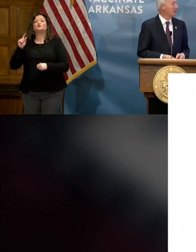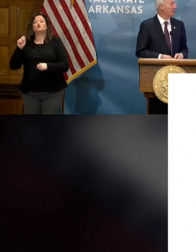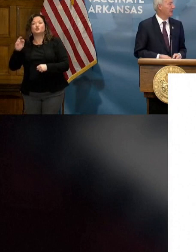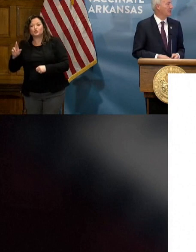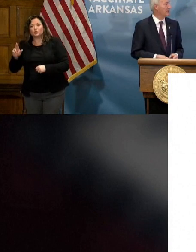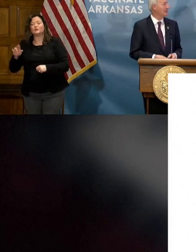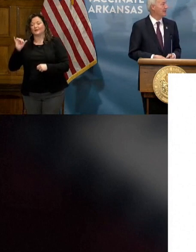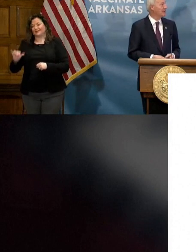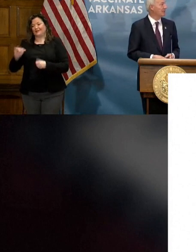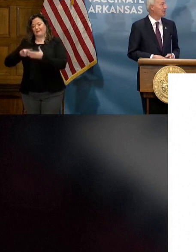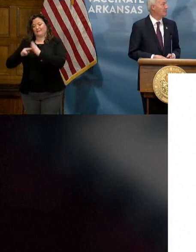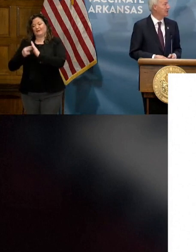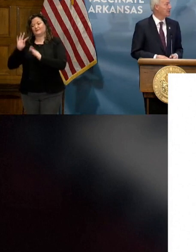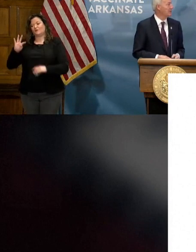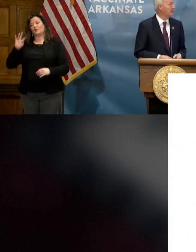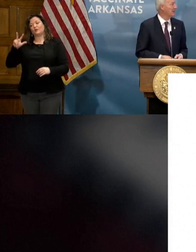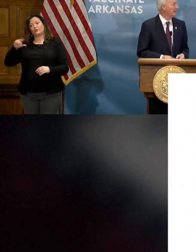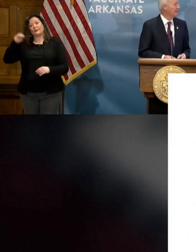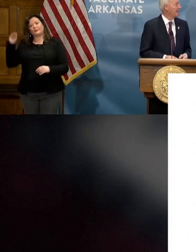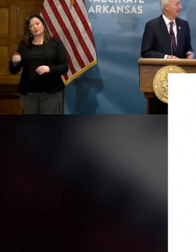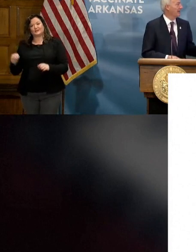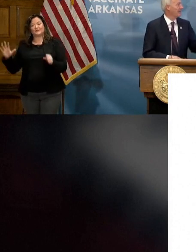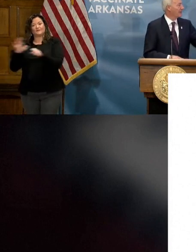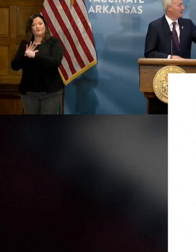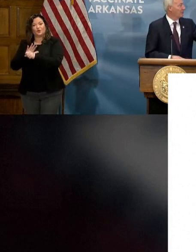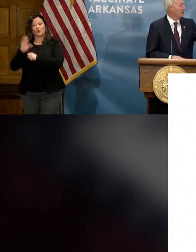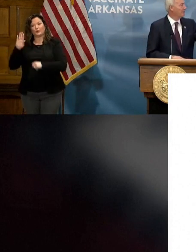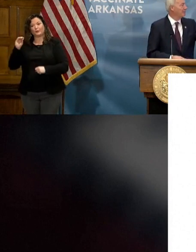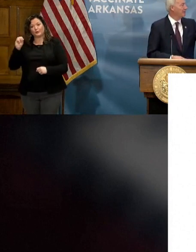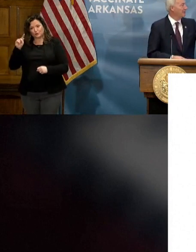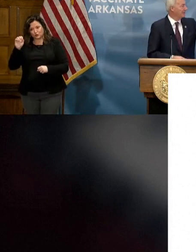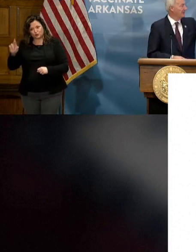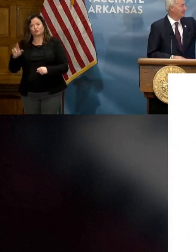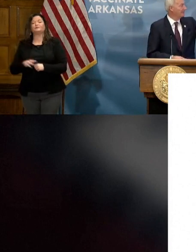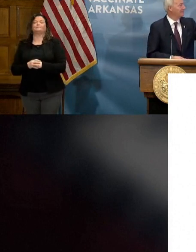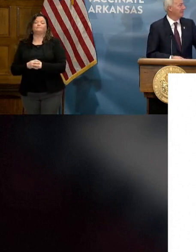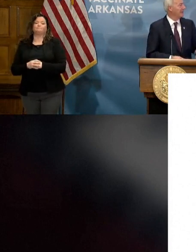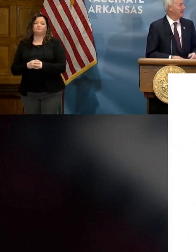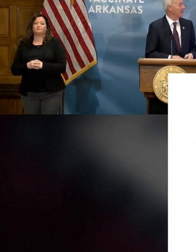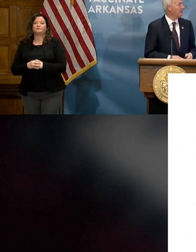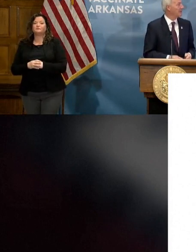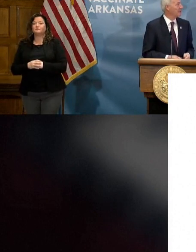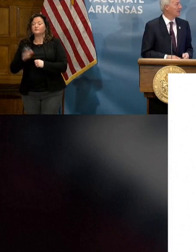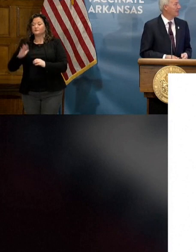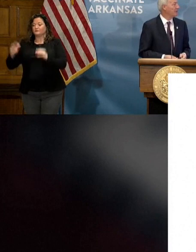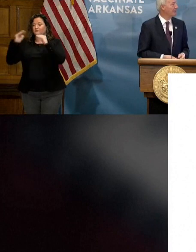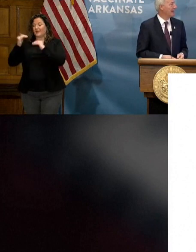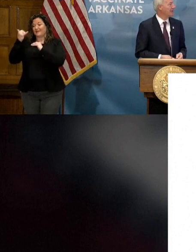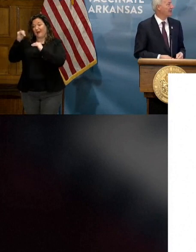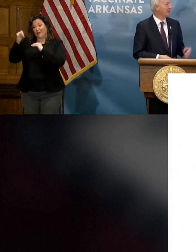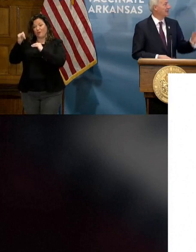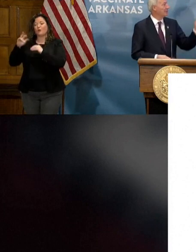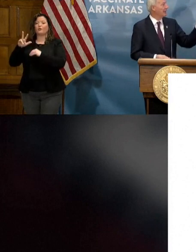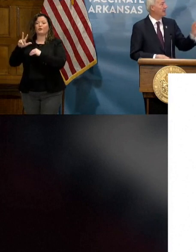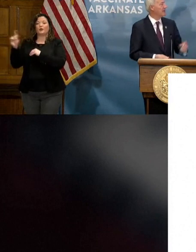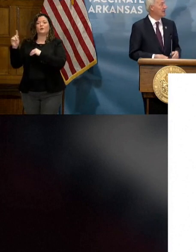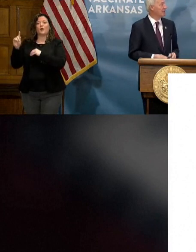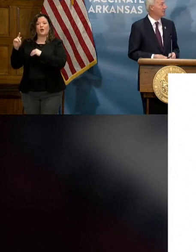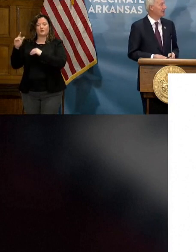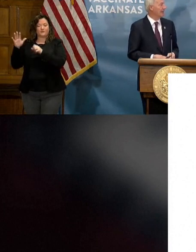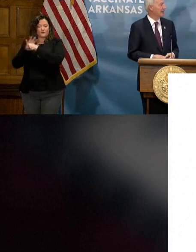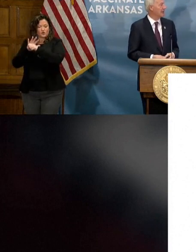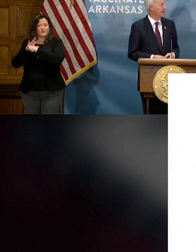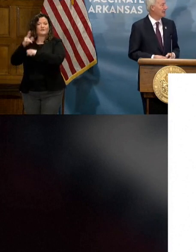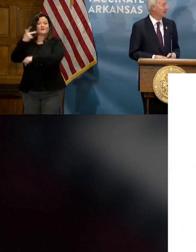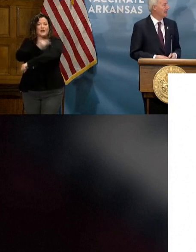is 43% is fully boosted. 31 of the yellow is those are fully vaccinated. The red is not